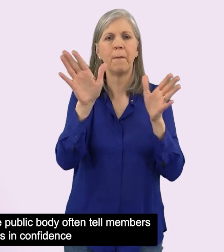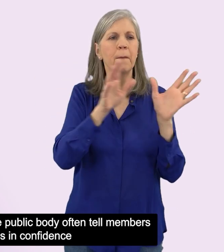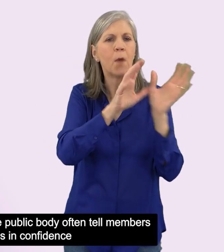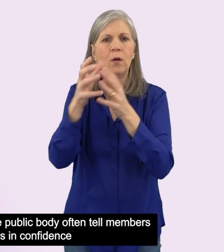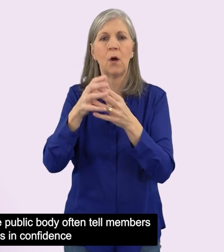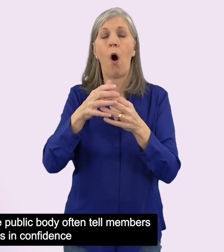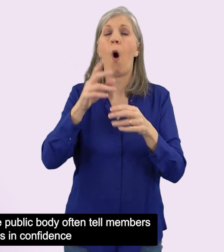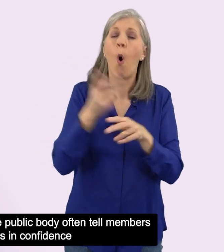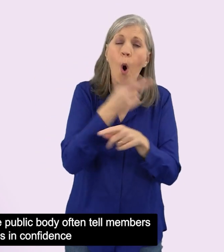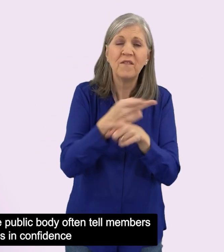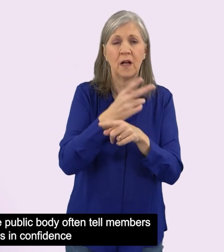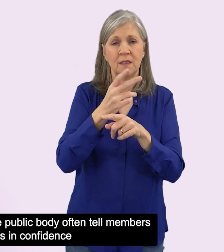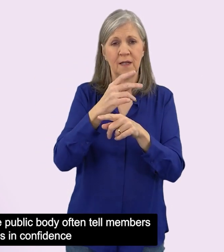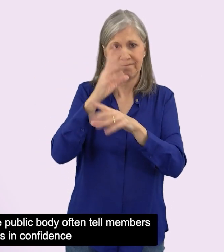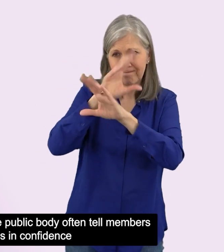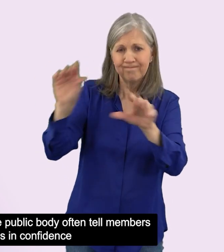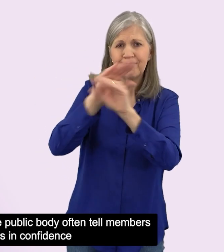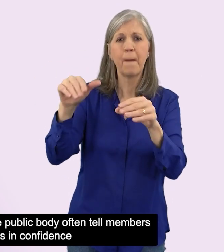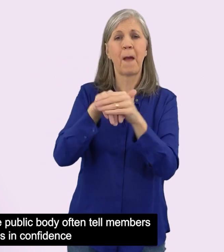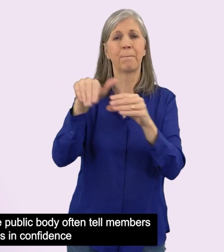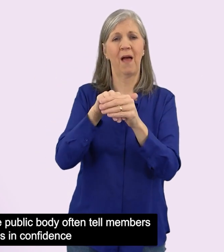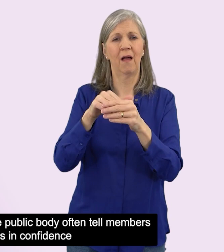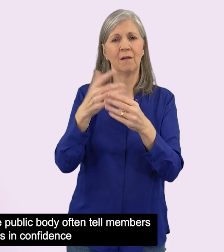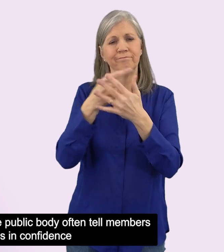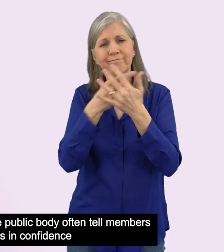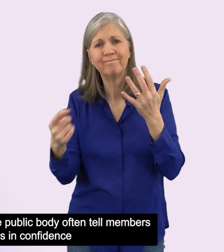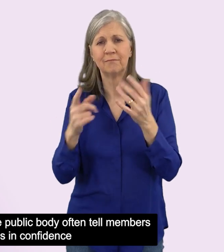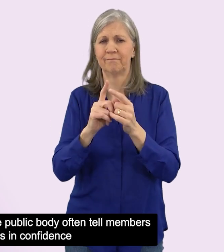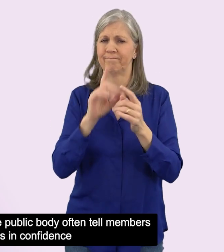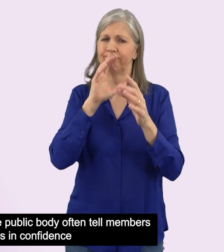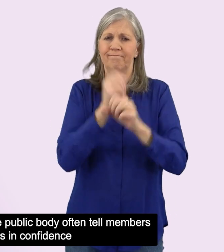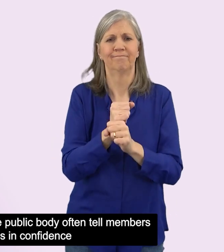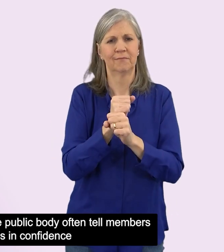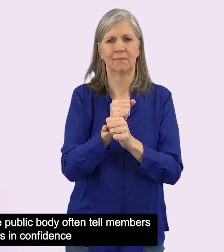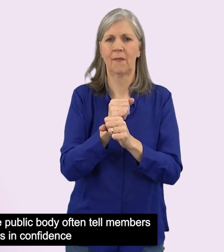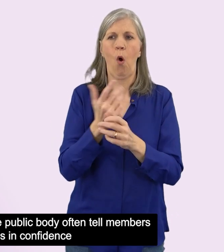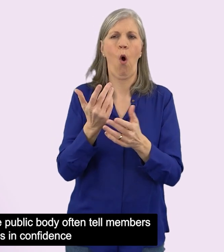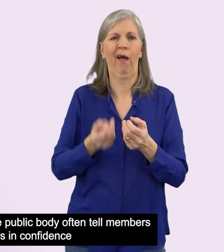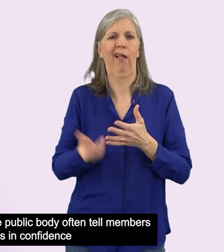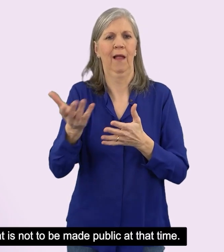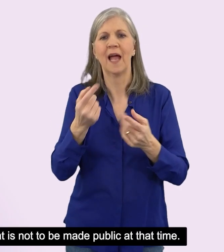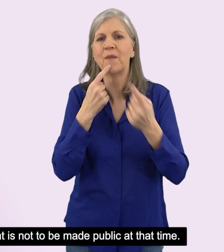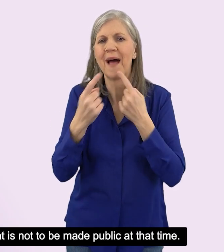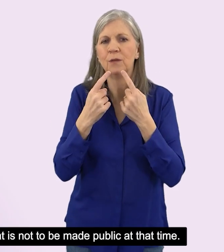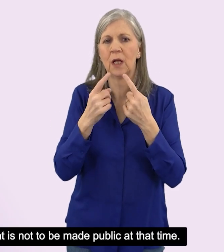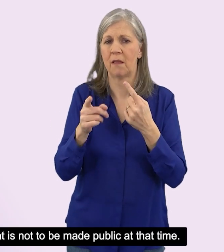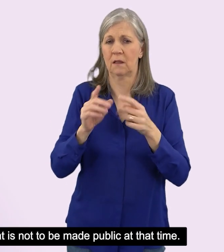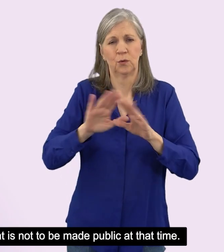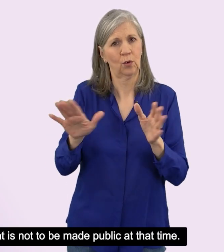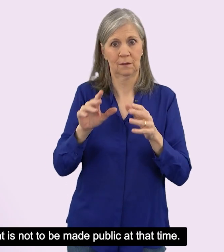7.4. Employees of the public body often tell members things in confidence, or give them information that is